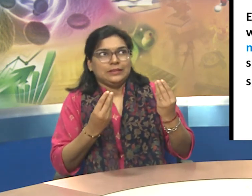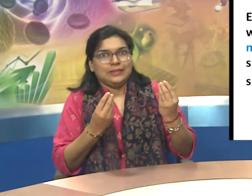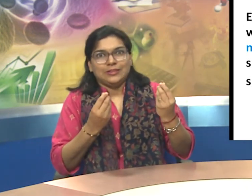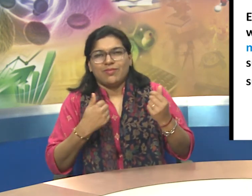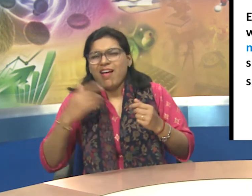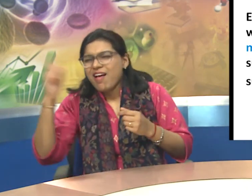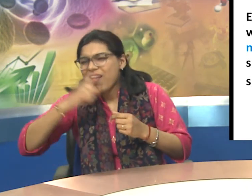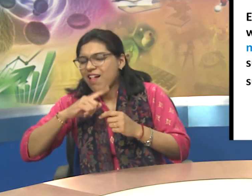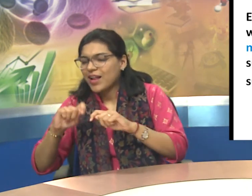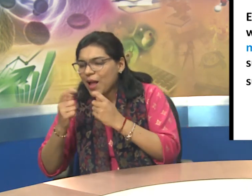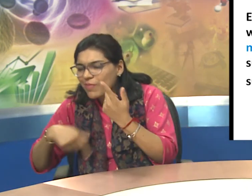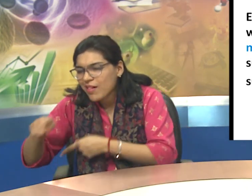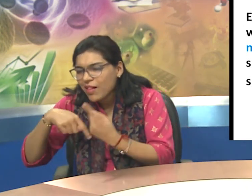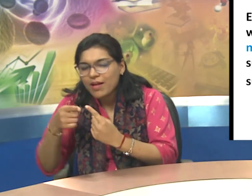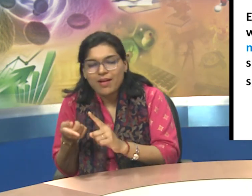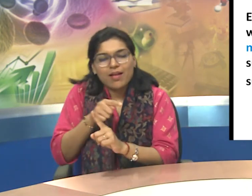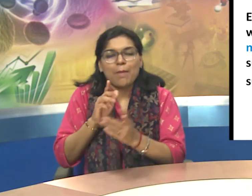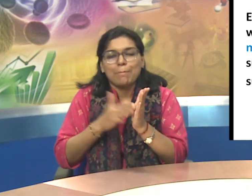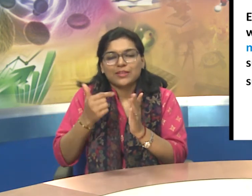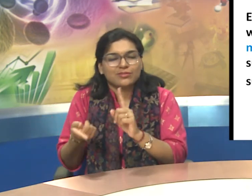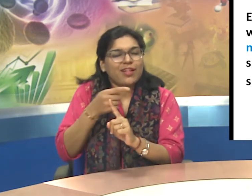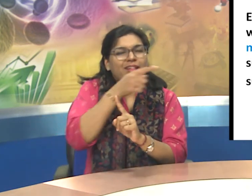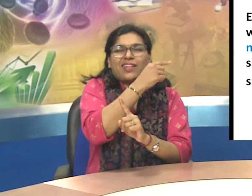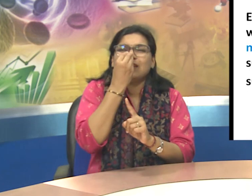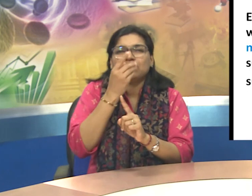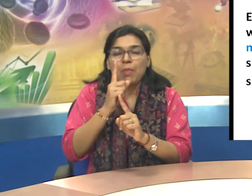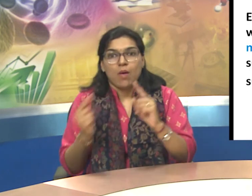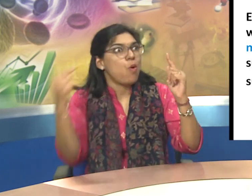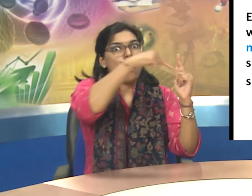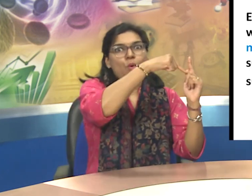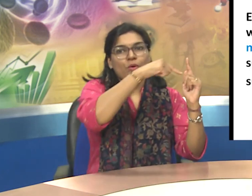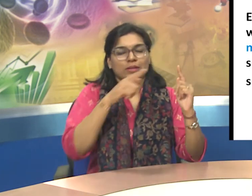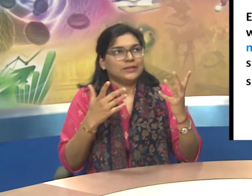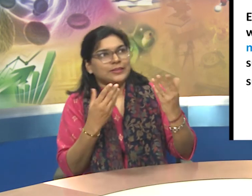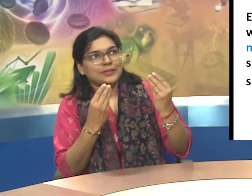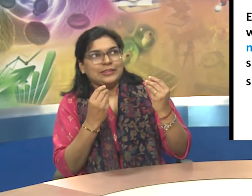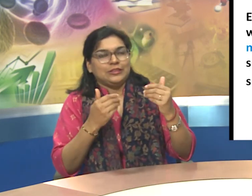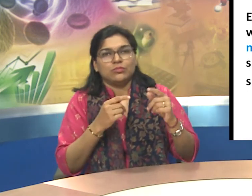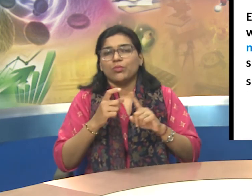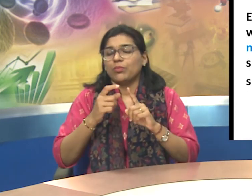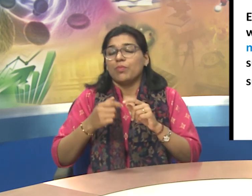Effective communication is impossible when there is lack of